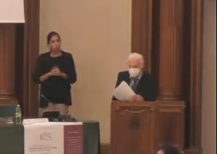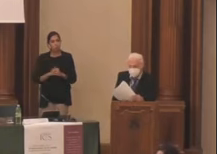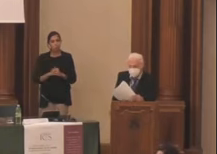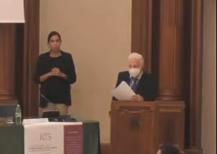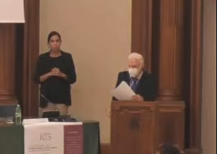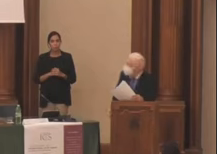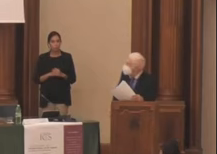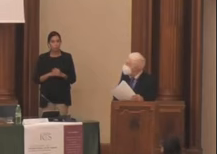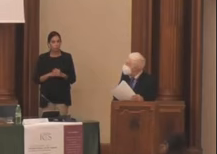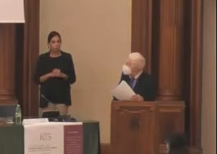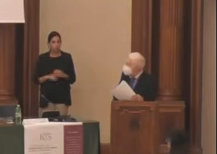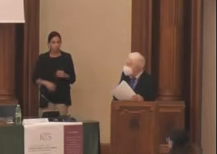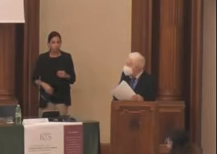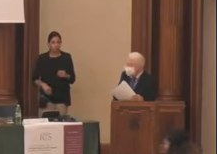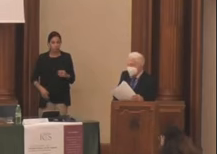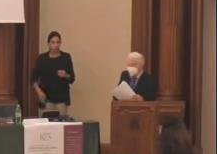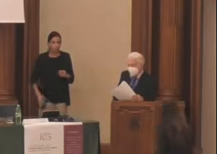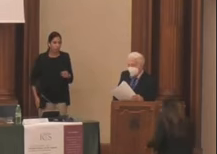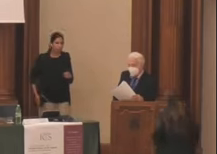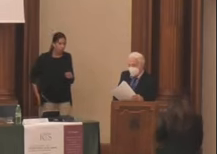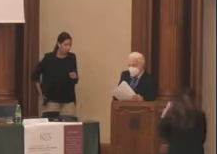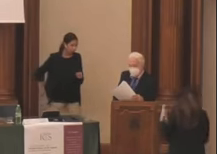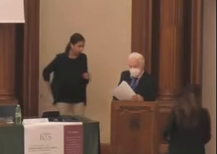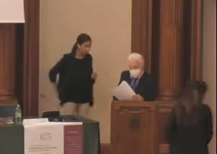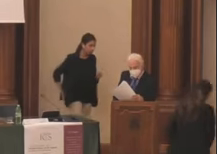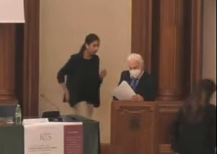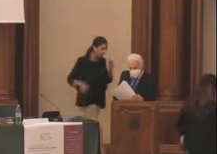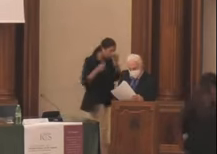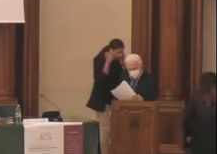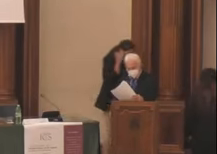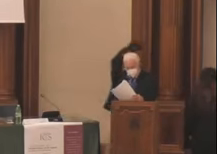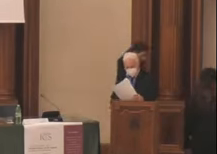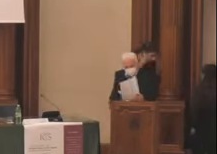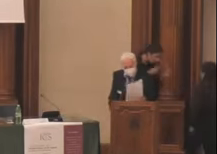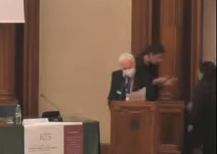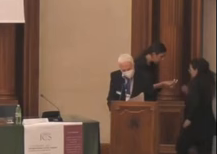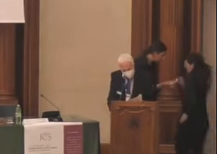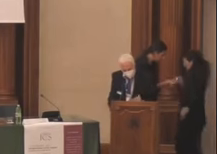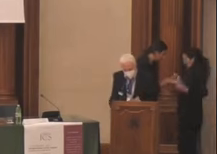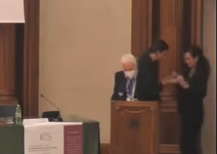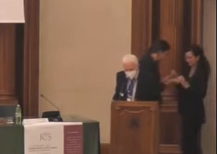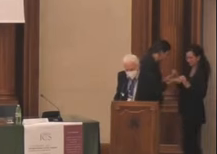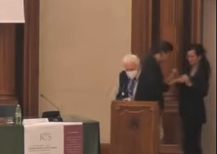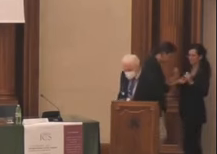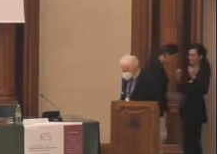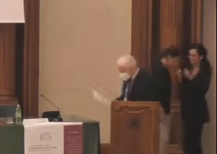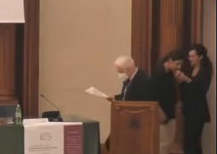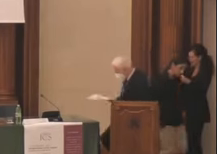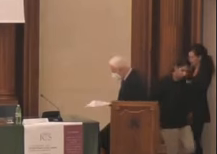Yes, good evening, good morning. I'm here, can you hear me? Okay, you can